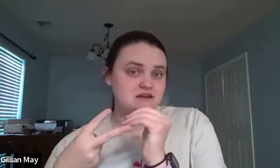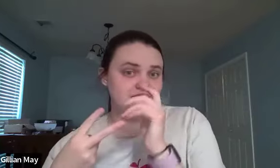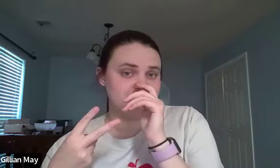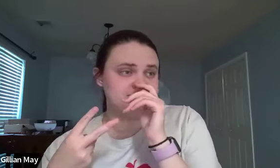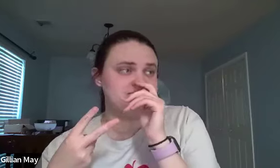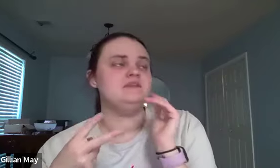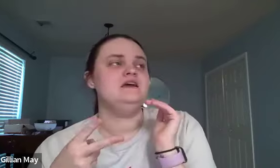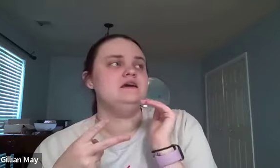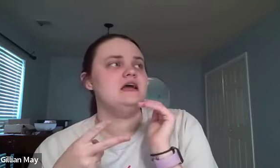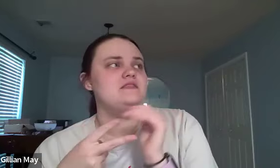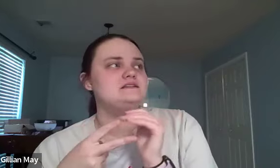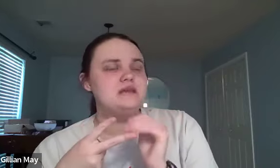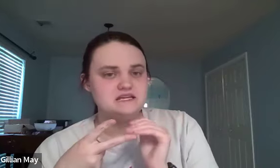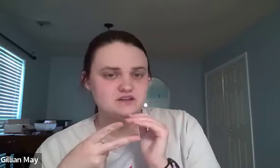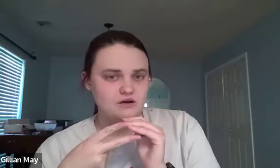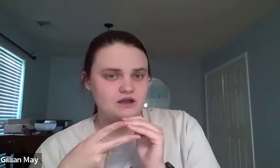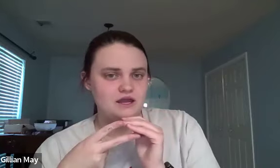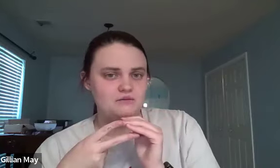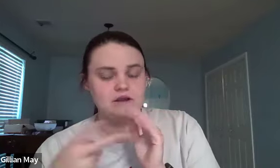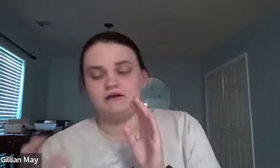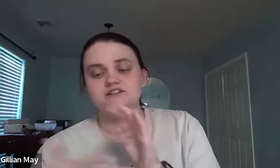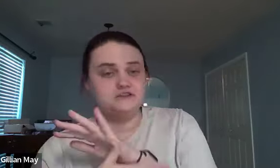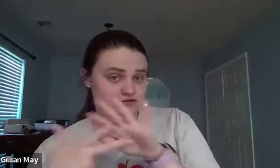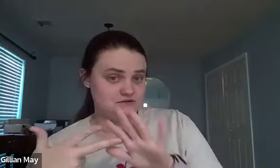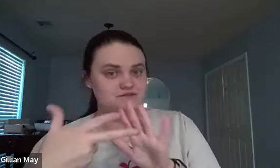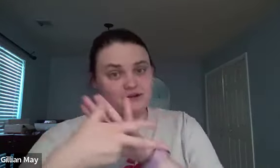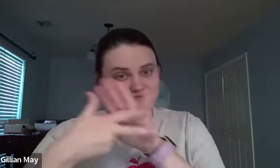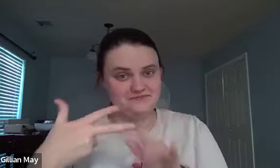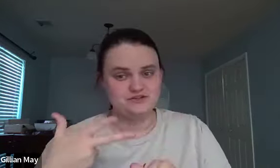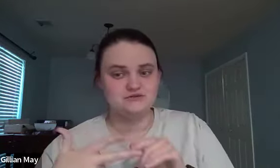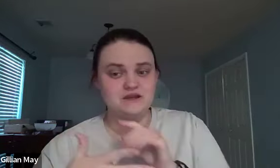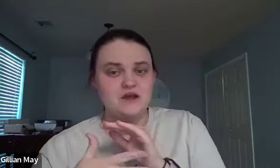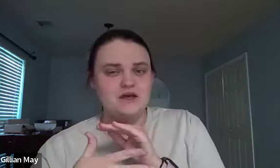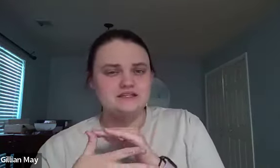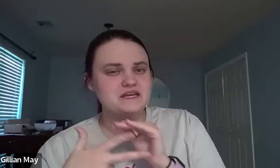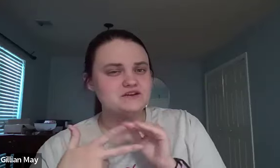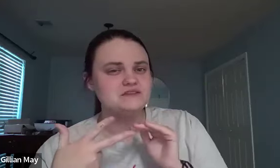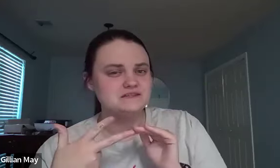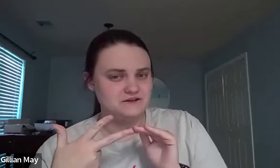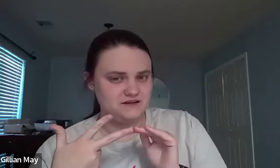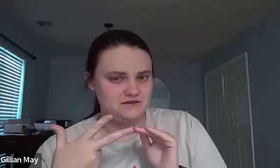sign it. And they depend on, well, actually there's three. Sorry, there's three. Depends on the severity of